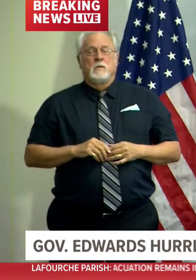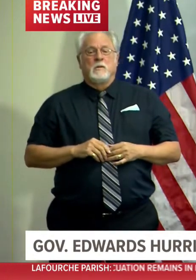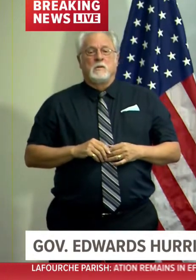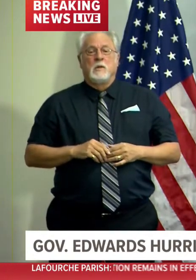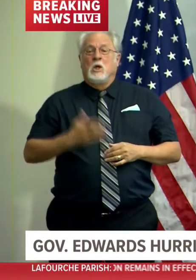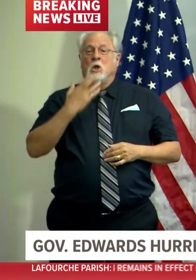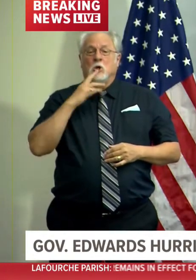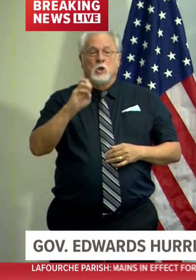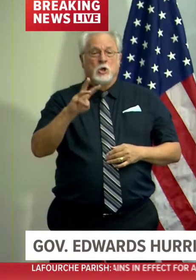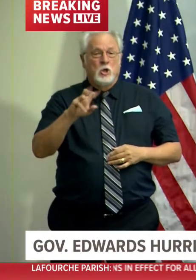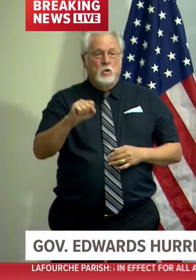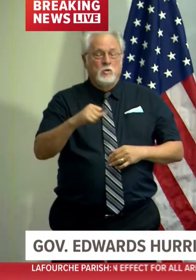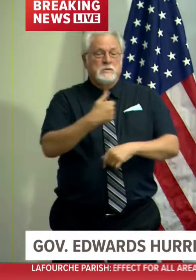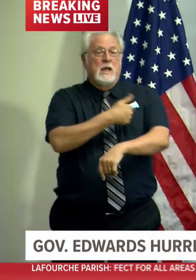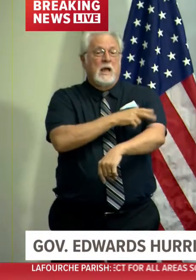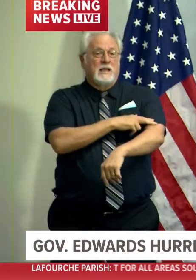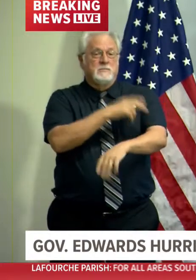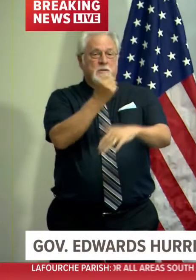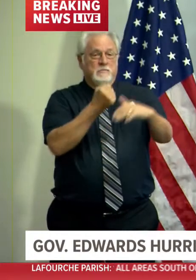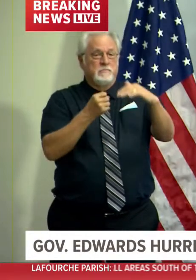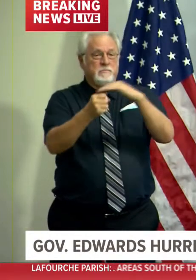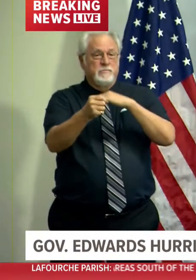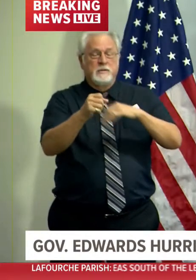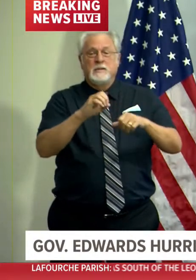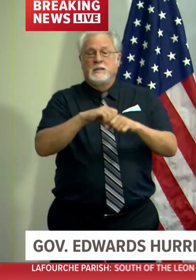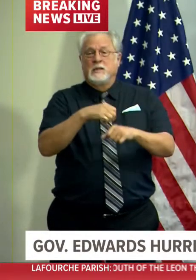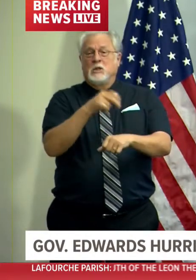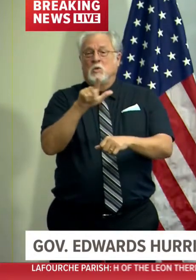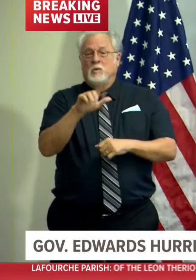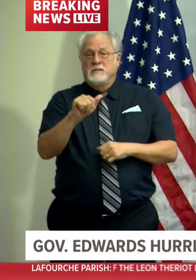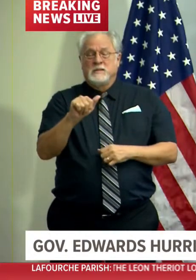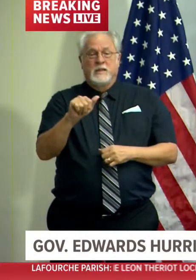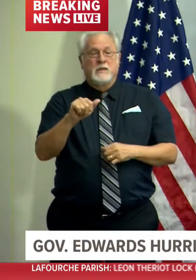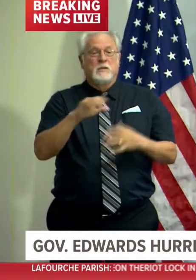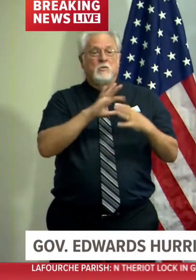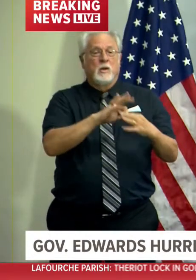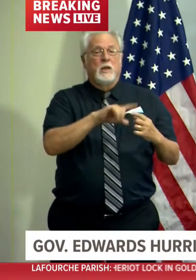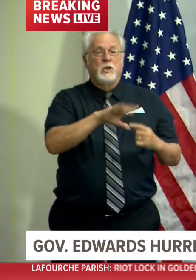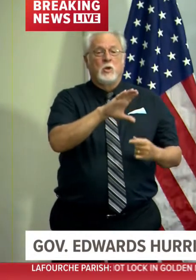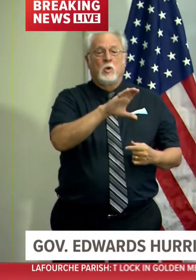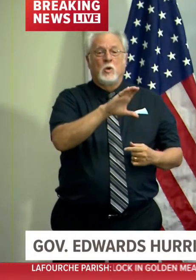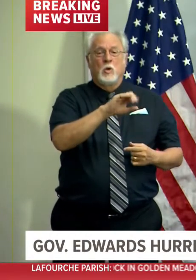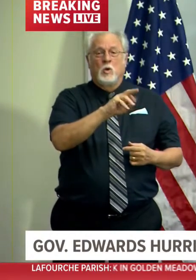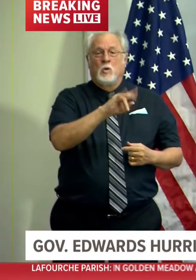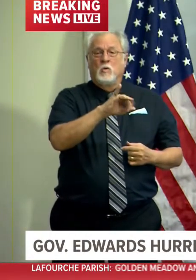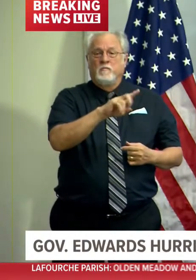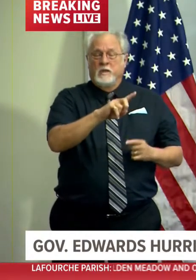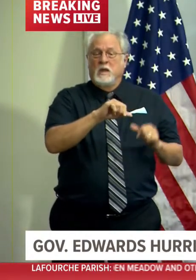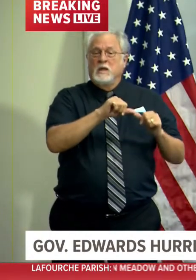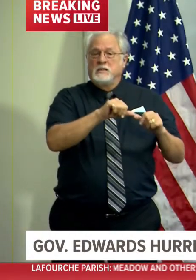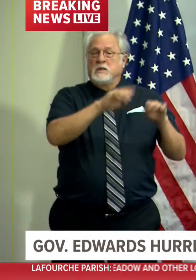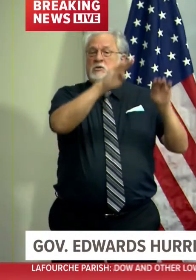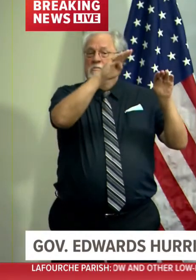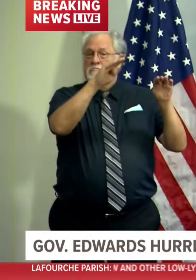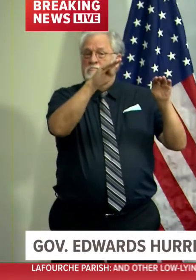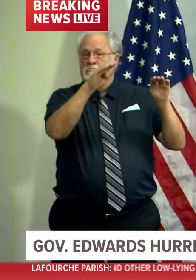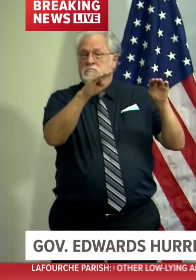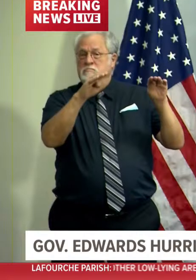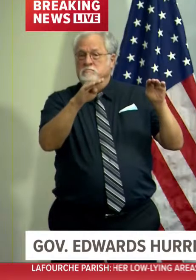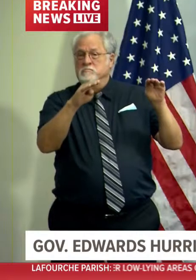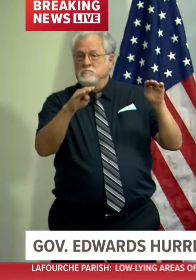The good news is that hospitalizations across the state related to COVID-19 continue to